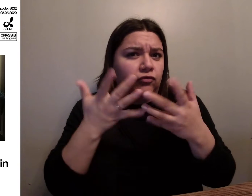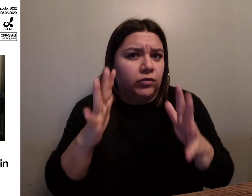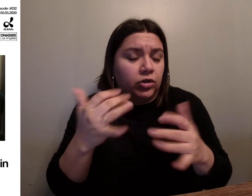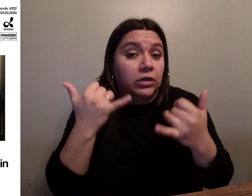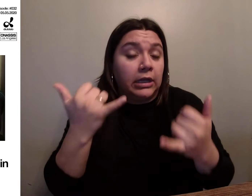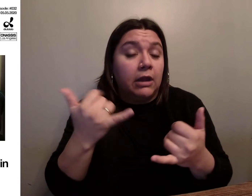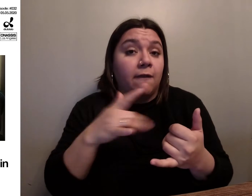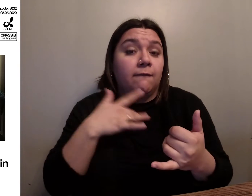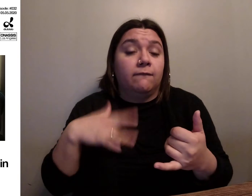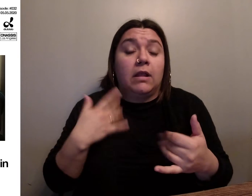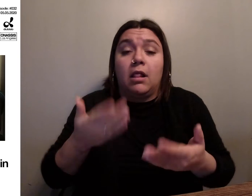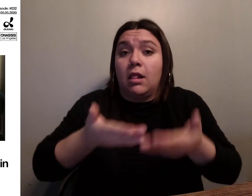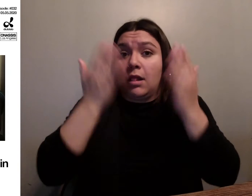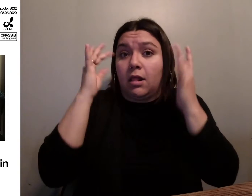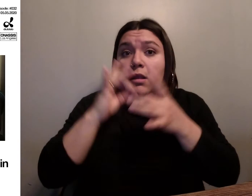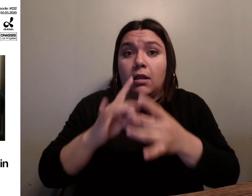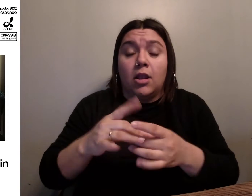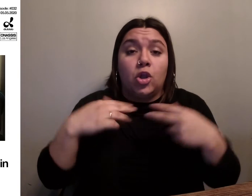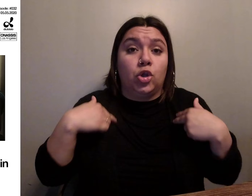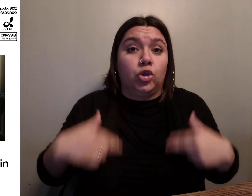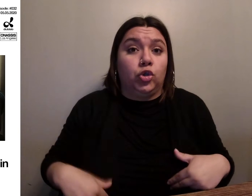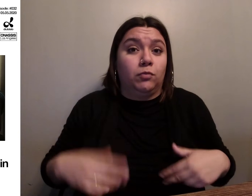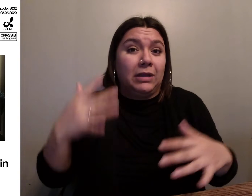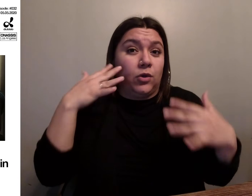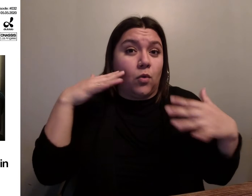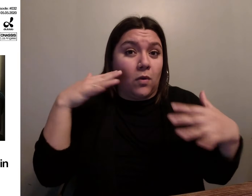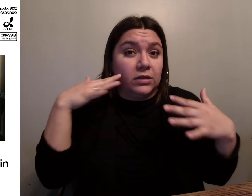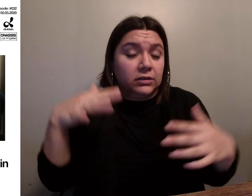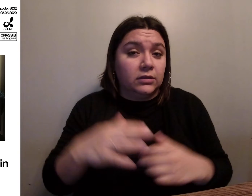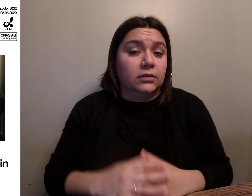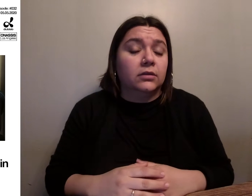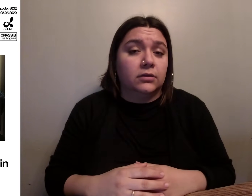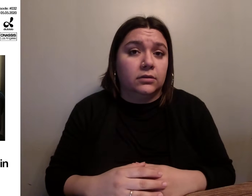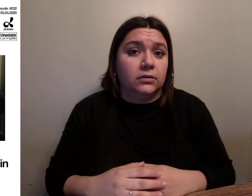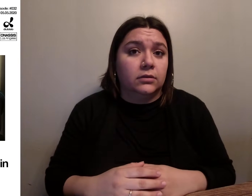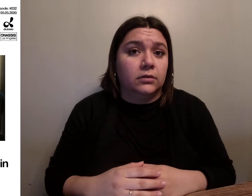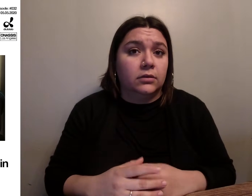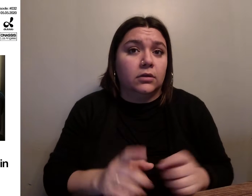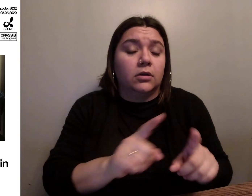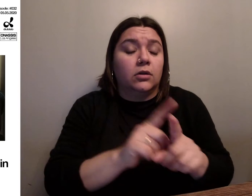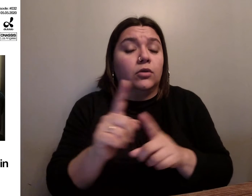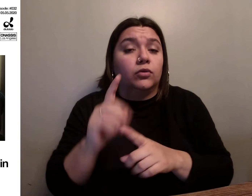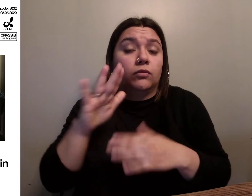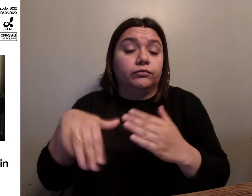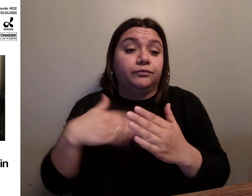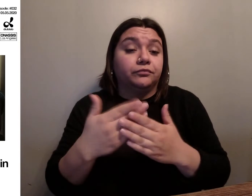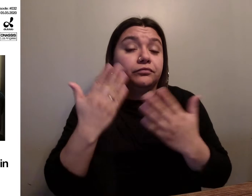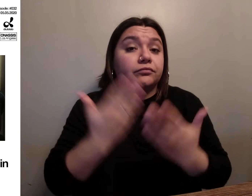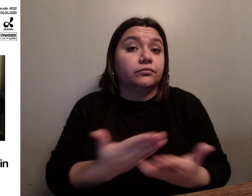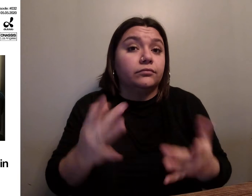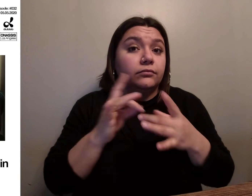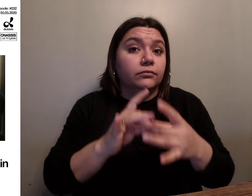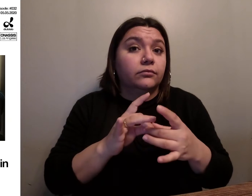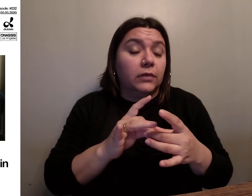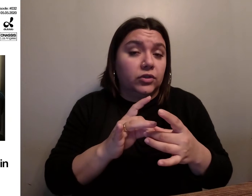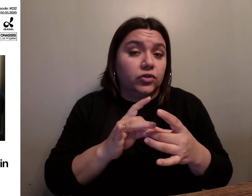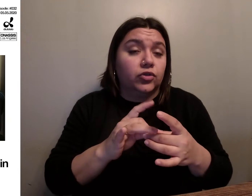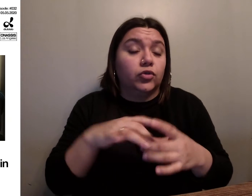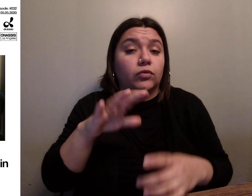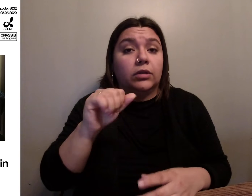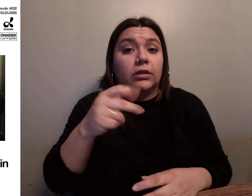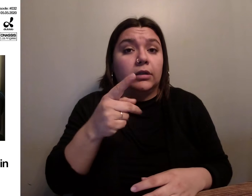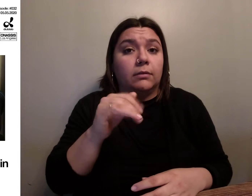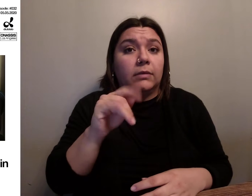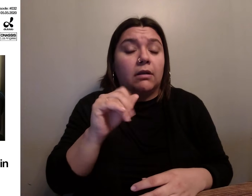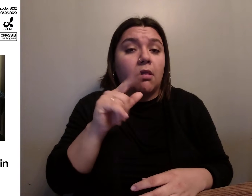the all of the things attached to capitalism, because capitalism is very, very noisy. It requires